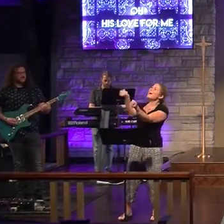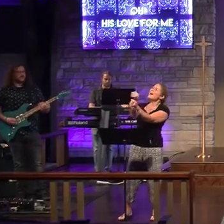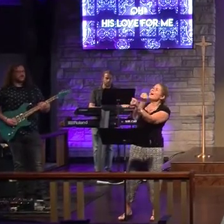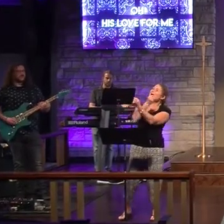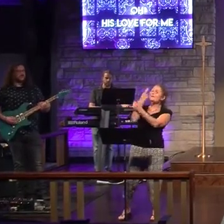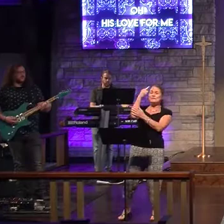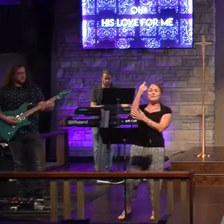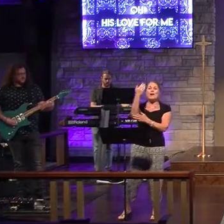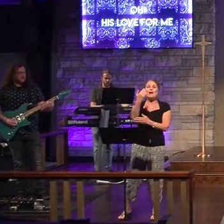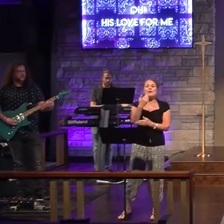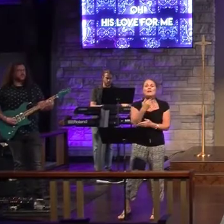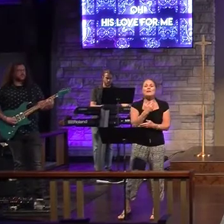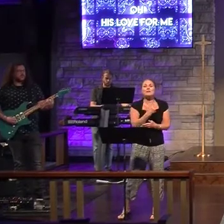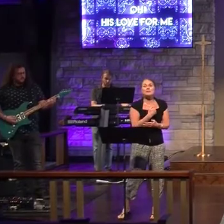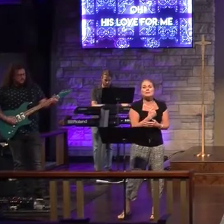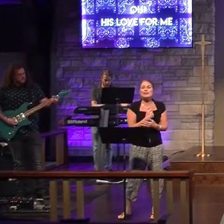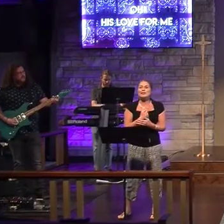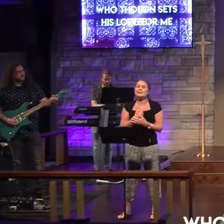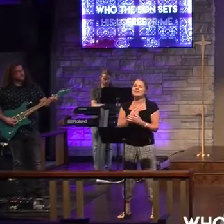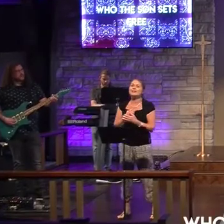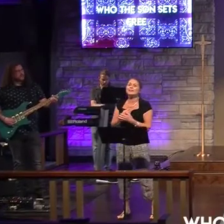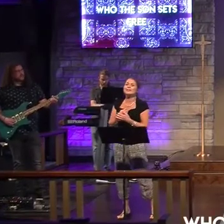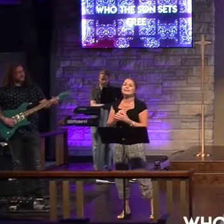his love for me.